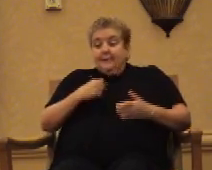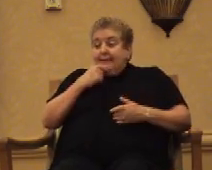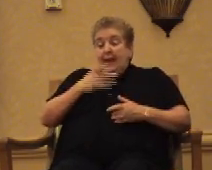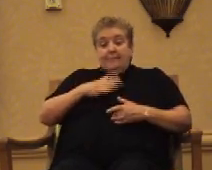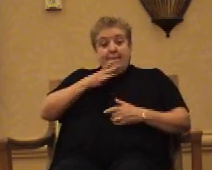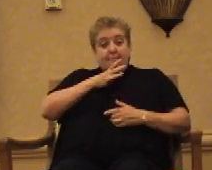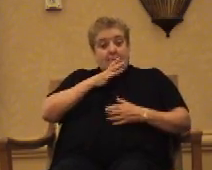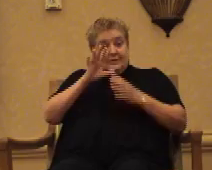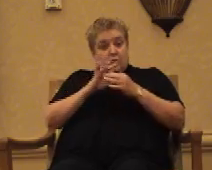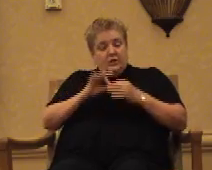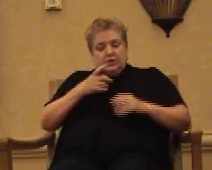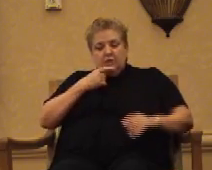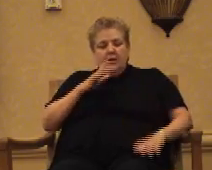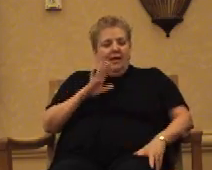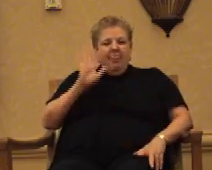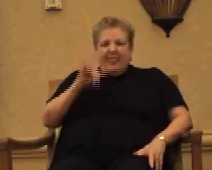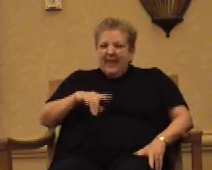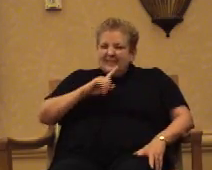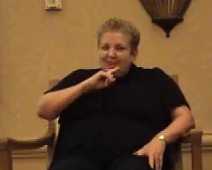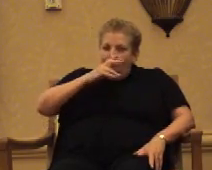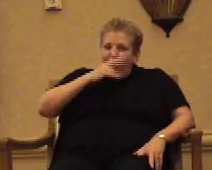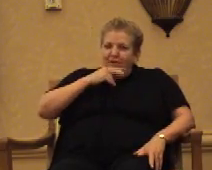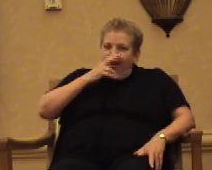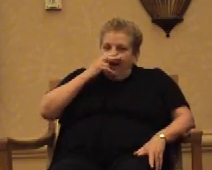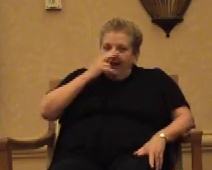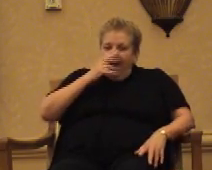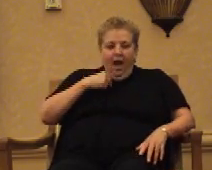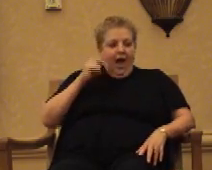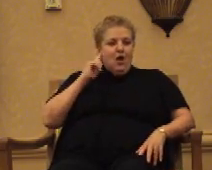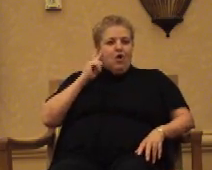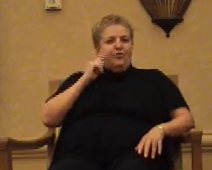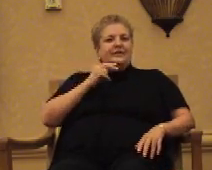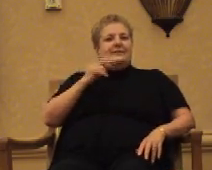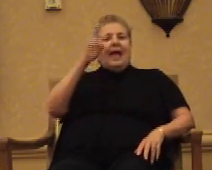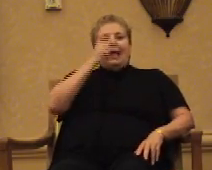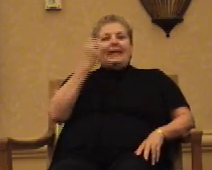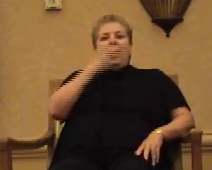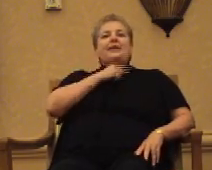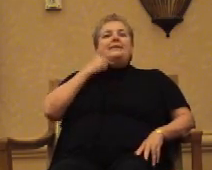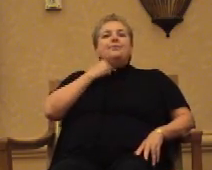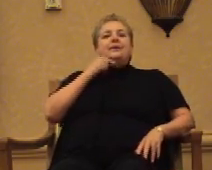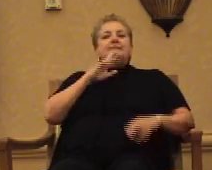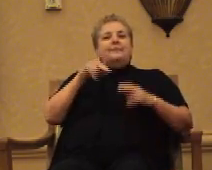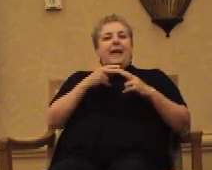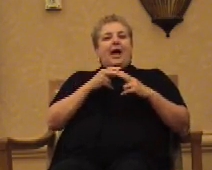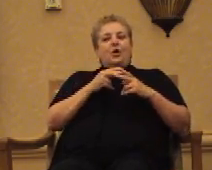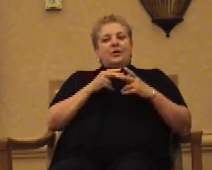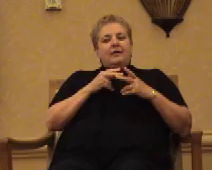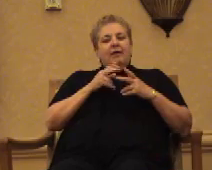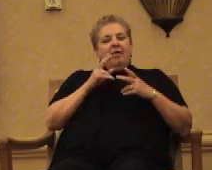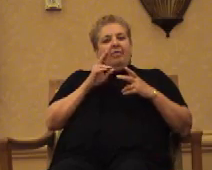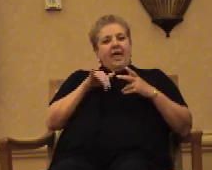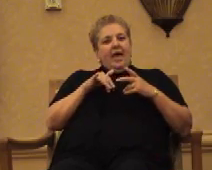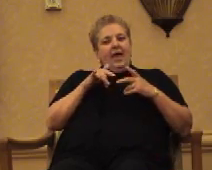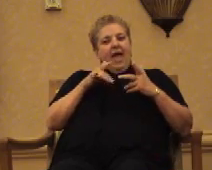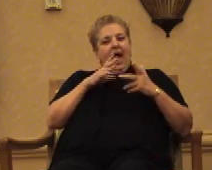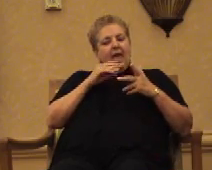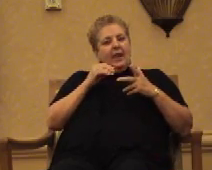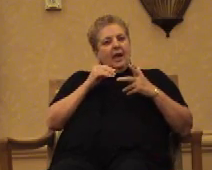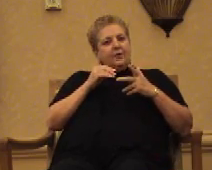says, this is so funny. I heard this Catholic priest share in AA last night. I'm going to get his number and you can call him and maybe you can manipulate him